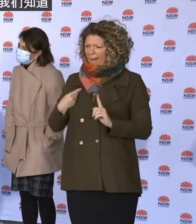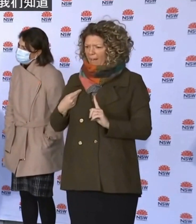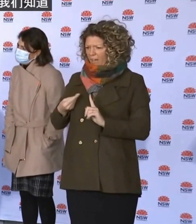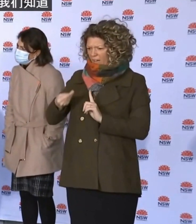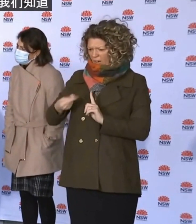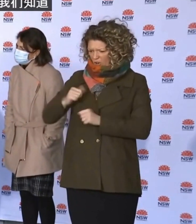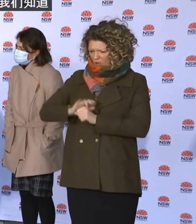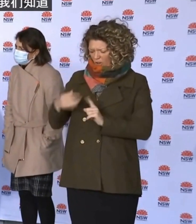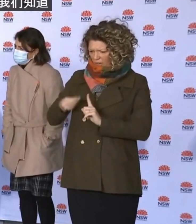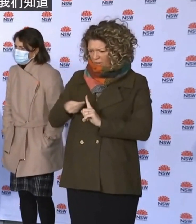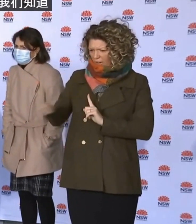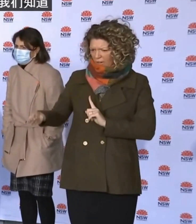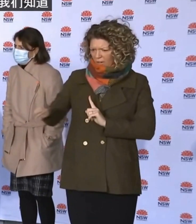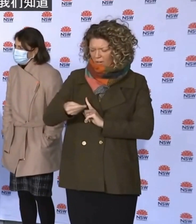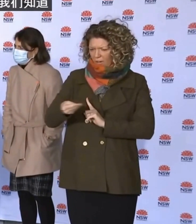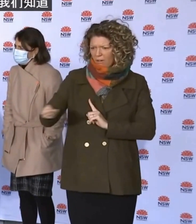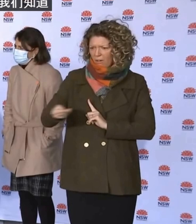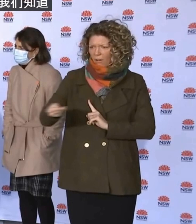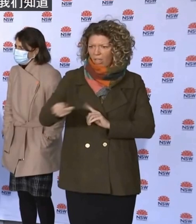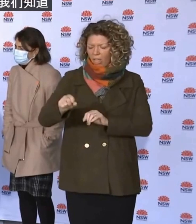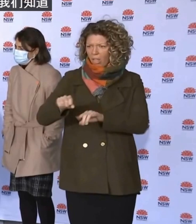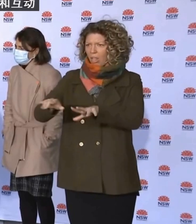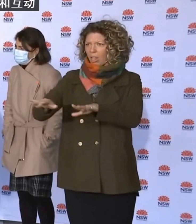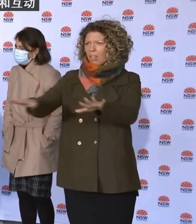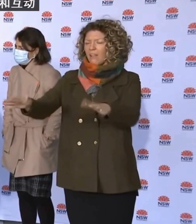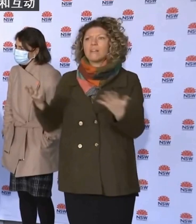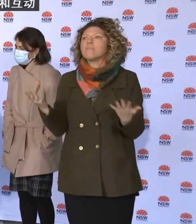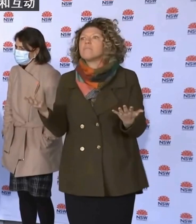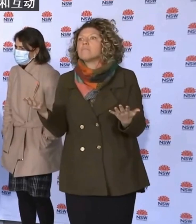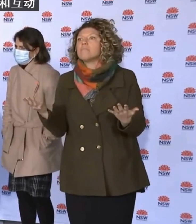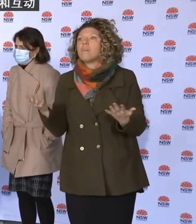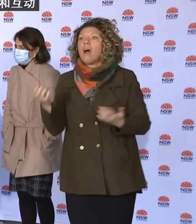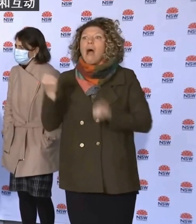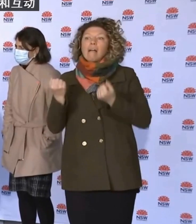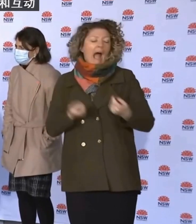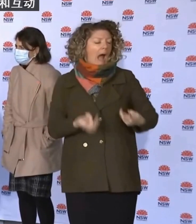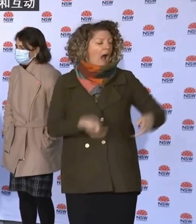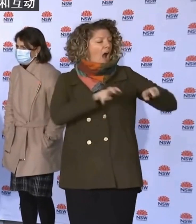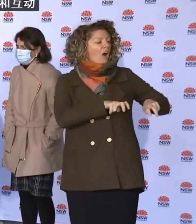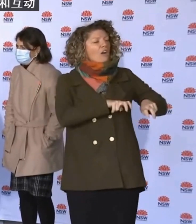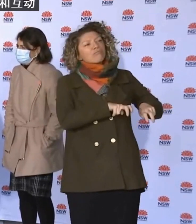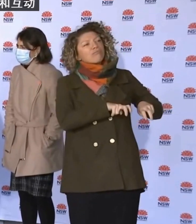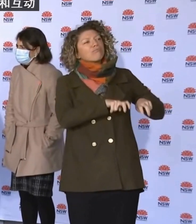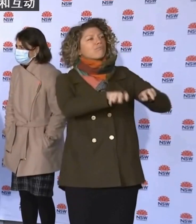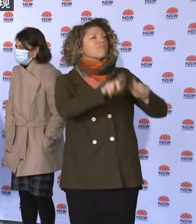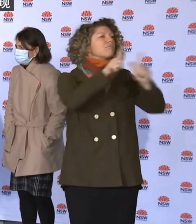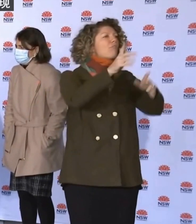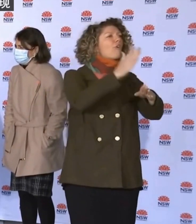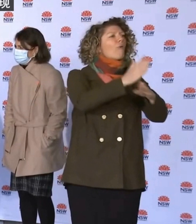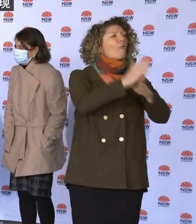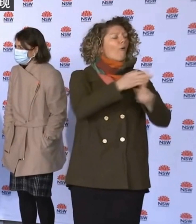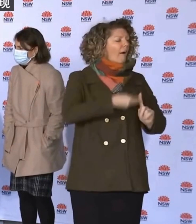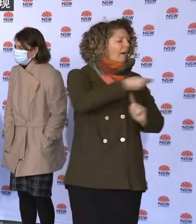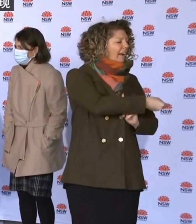occurred becomes less relevant in terms of the fact that we know that people have carpooled and interacted on those work sites. But